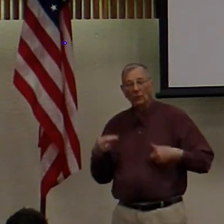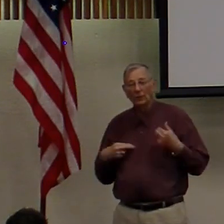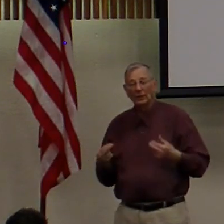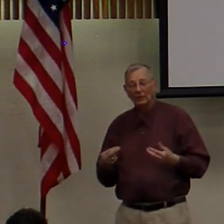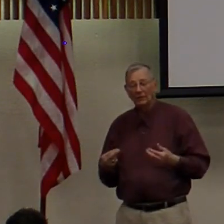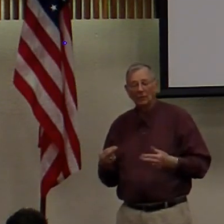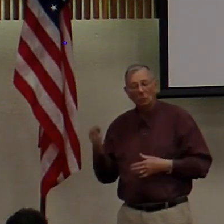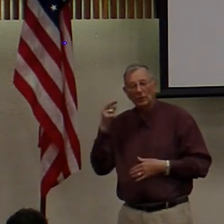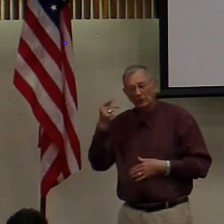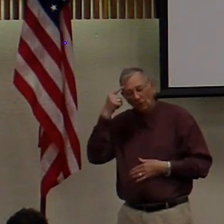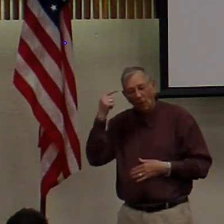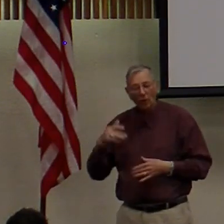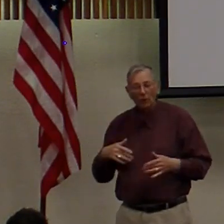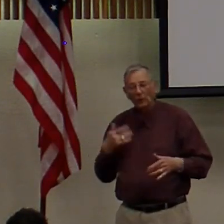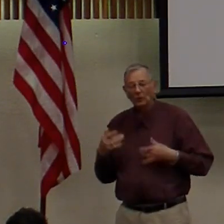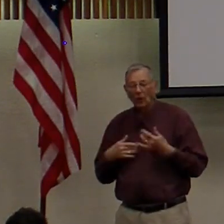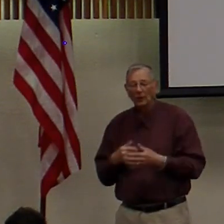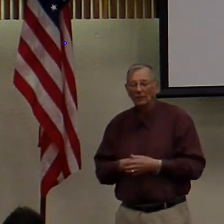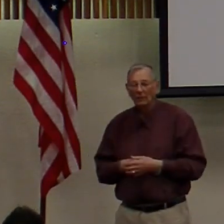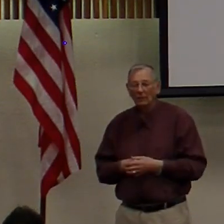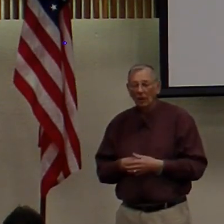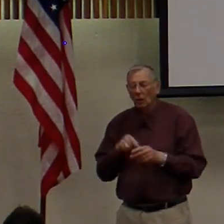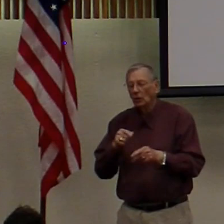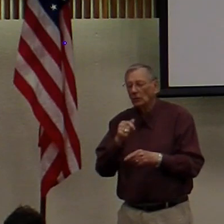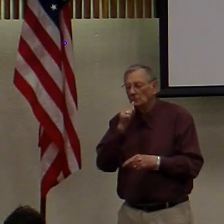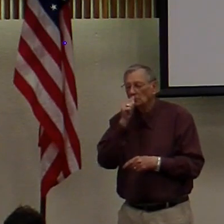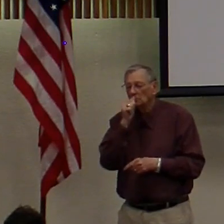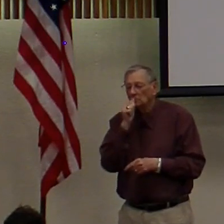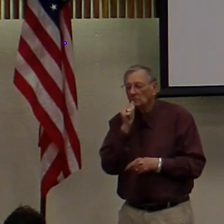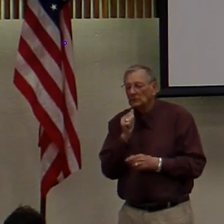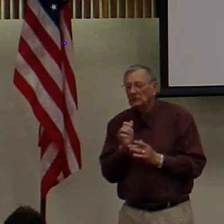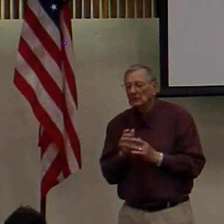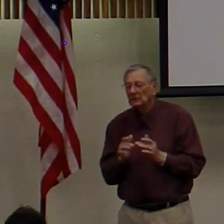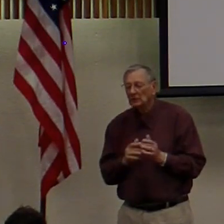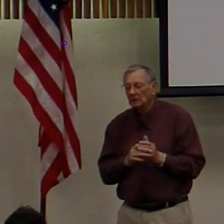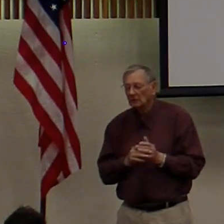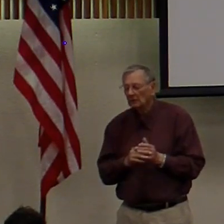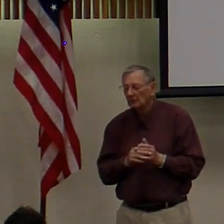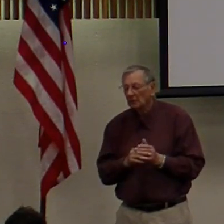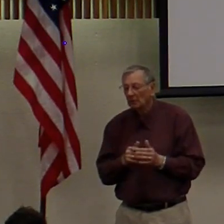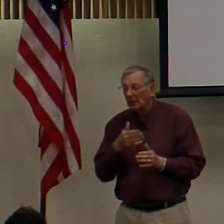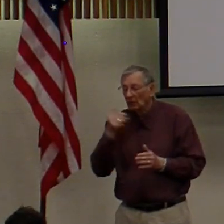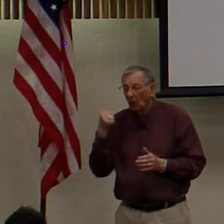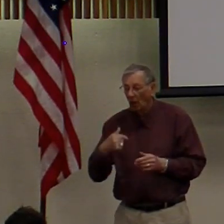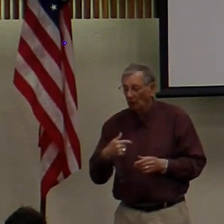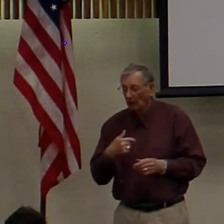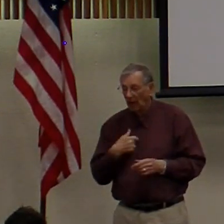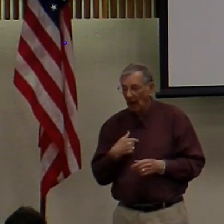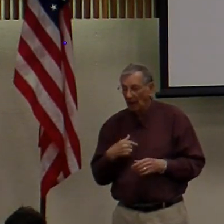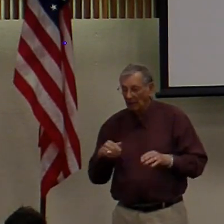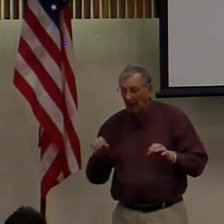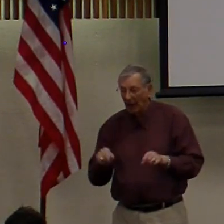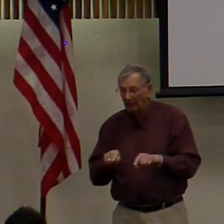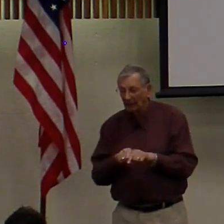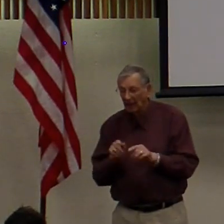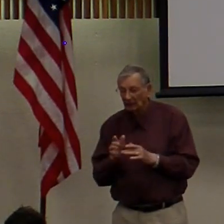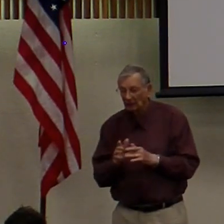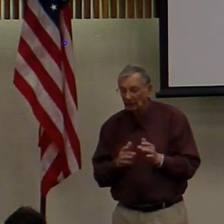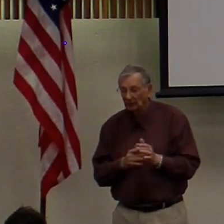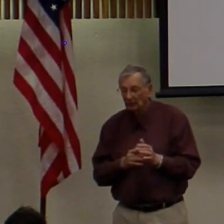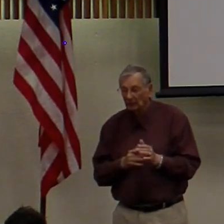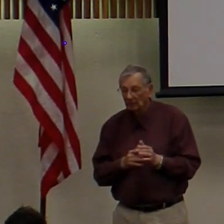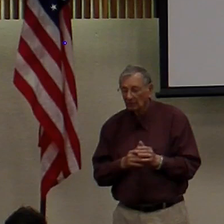this way. Look at the sharing in the suffering of Jesus like this. Because I am acting like